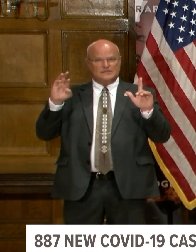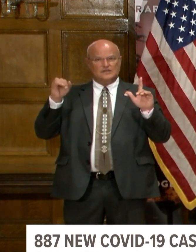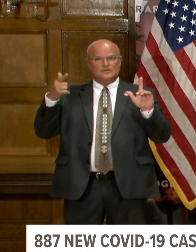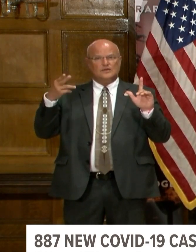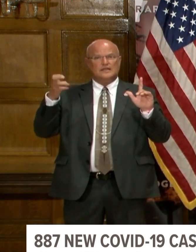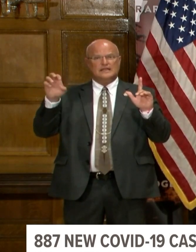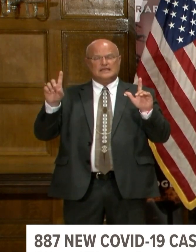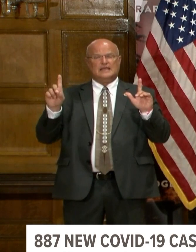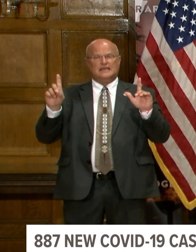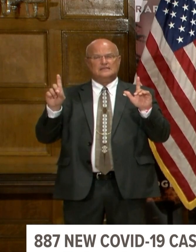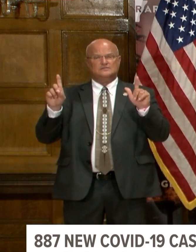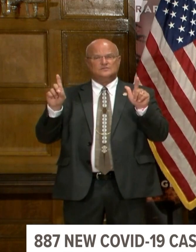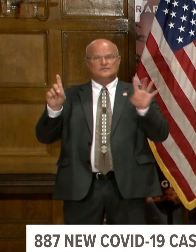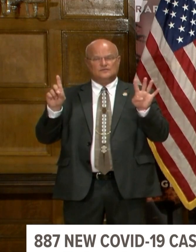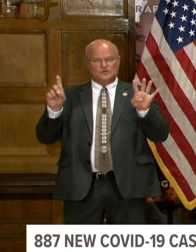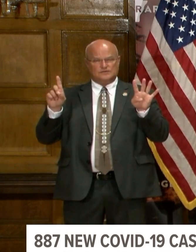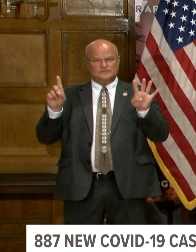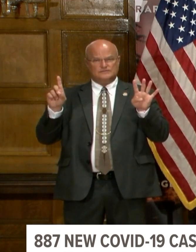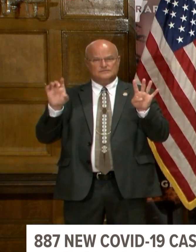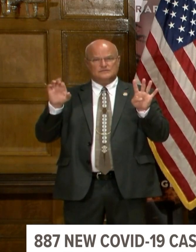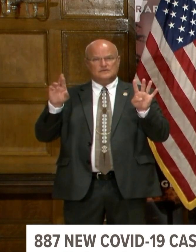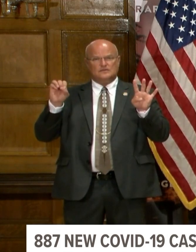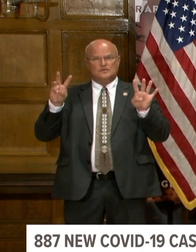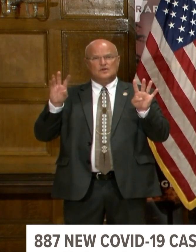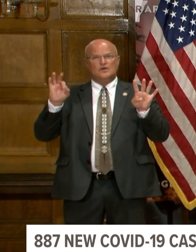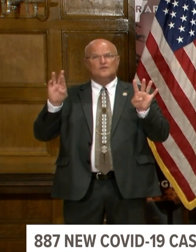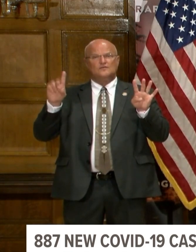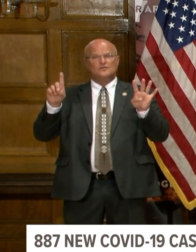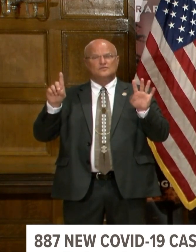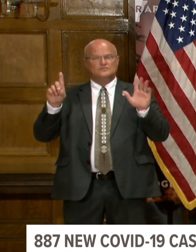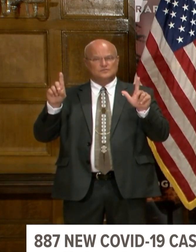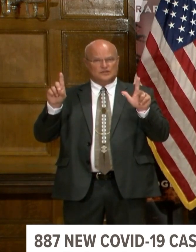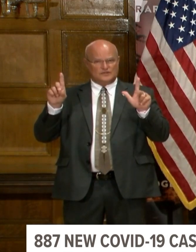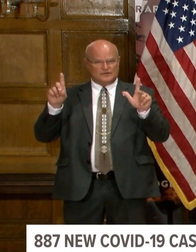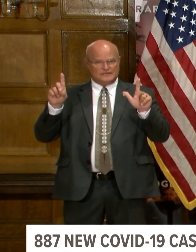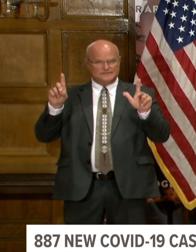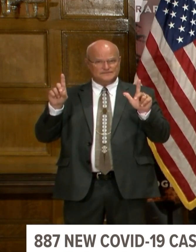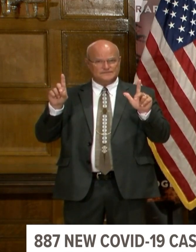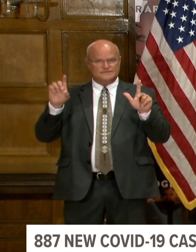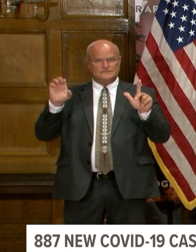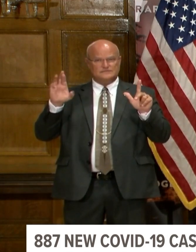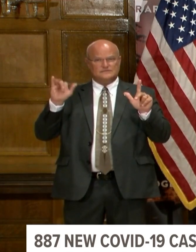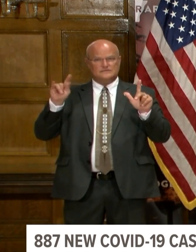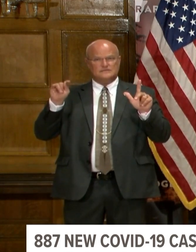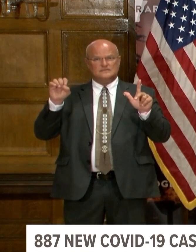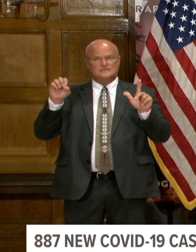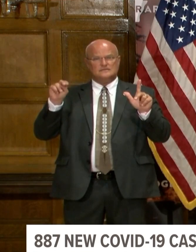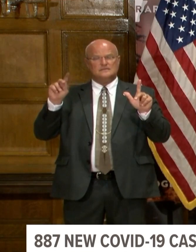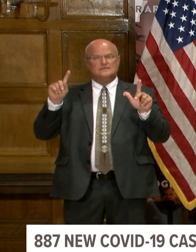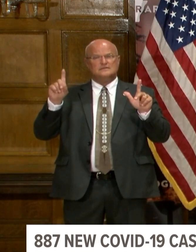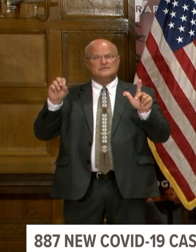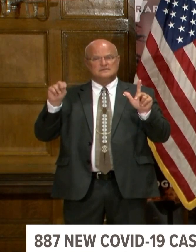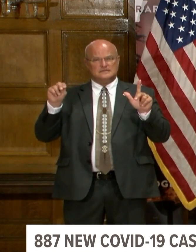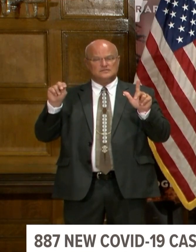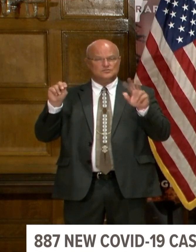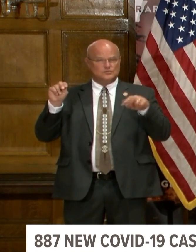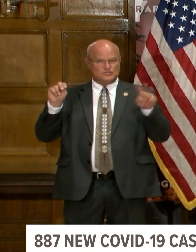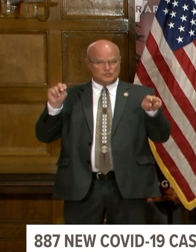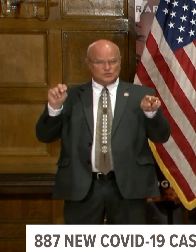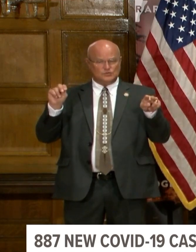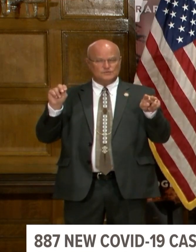Craighead 24, Crawford 23, Crittenden